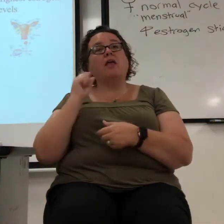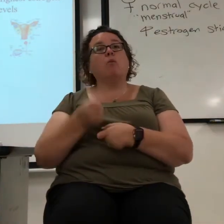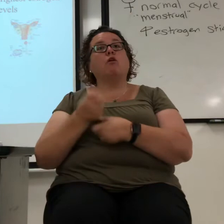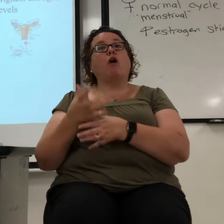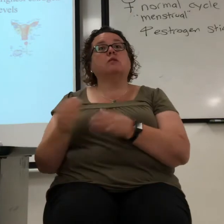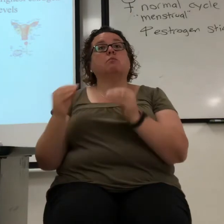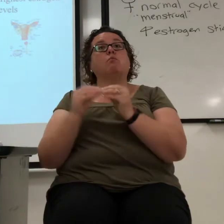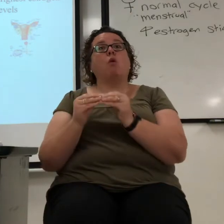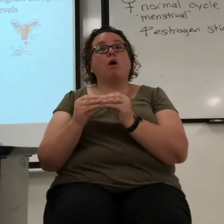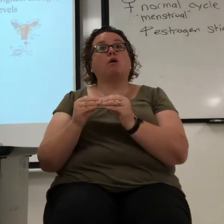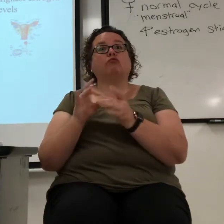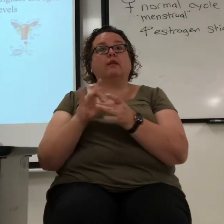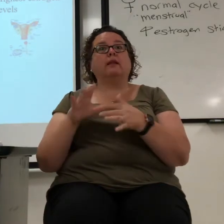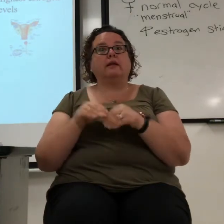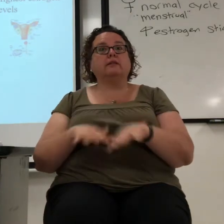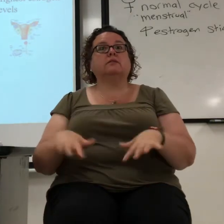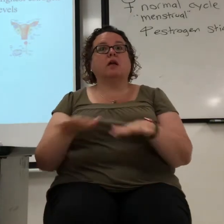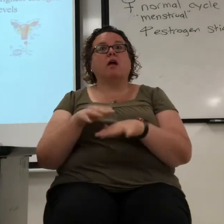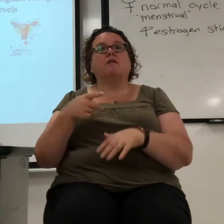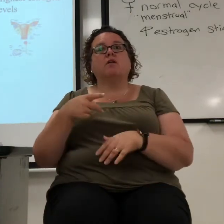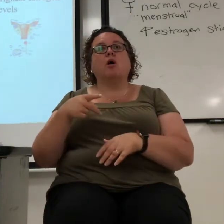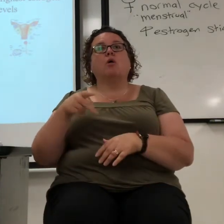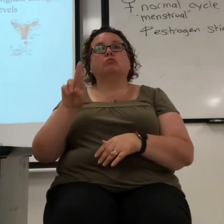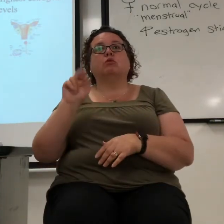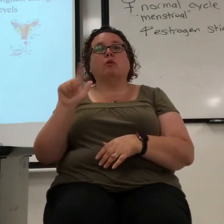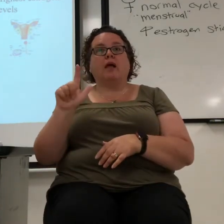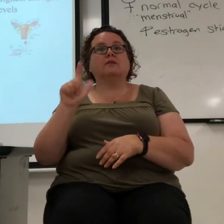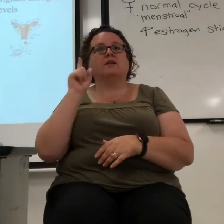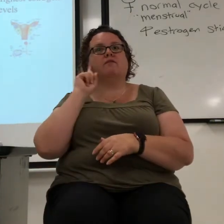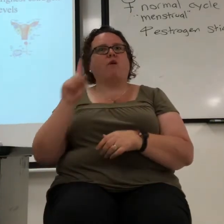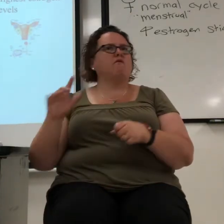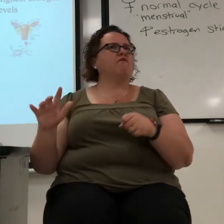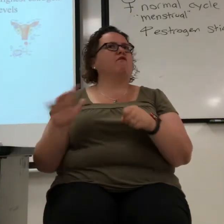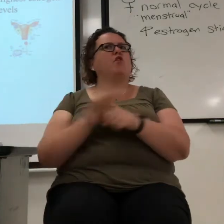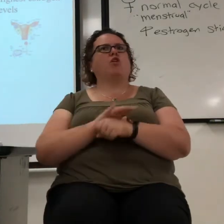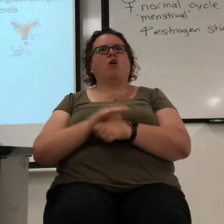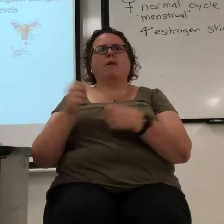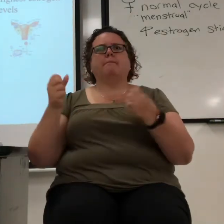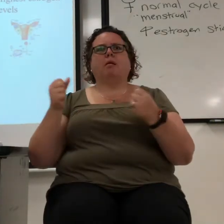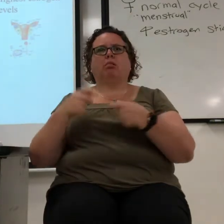more release of prolactin for full-on milk production in the mammary gland.